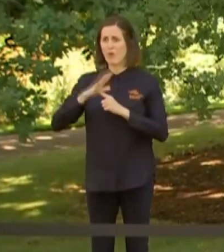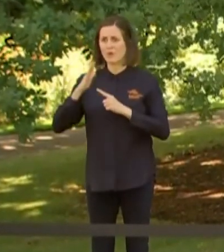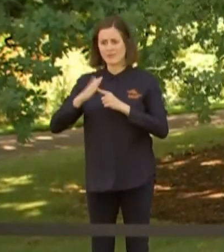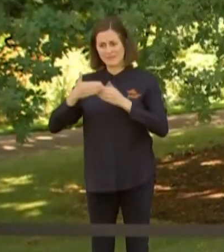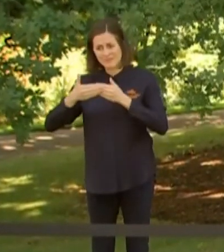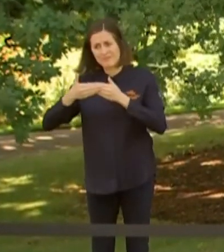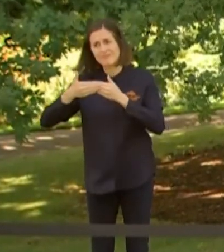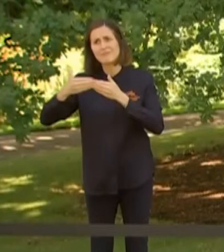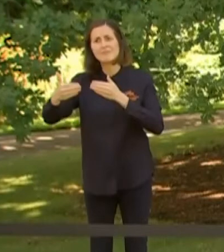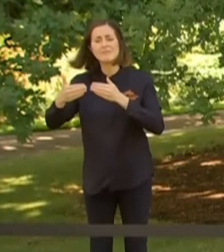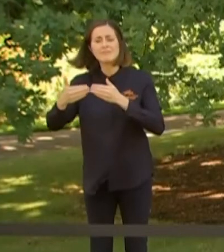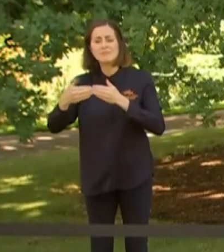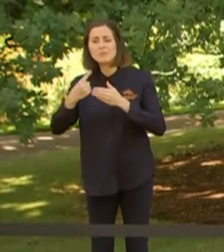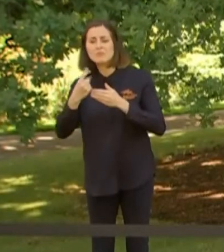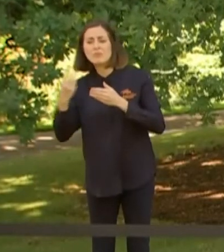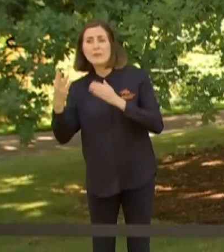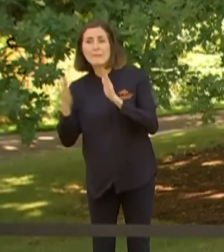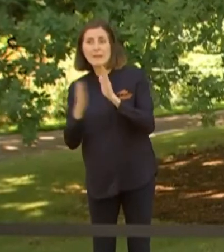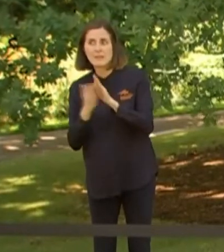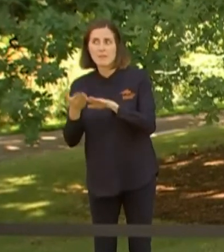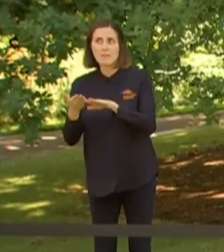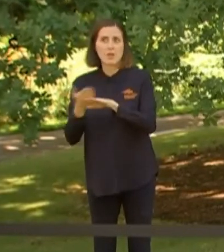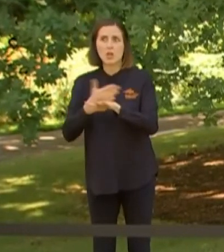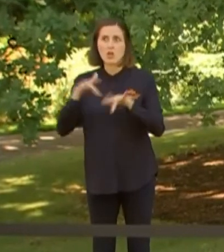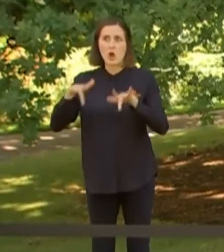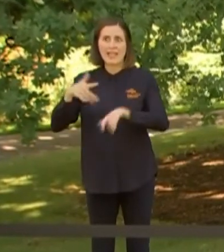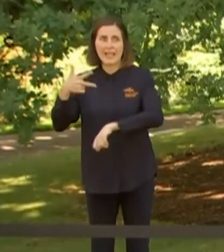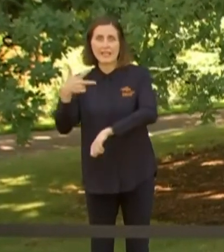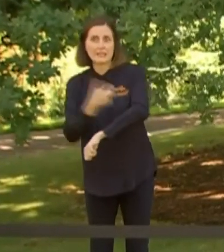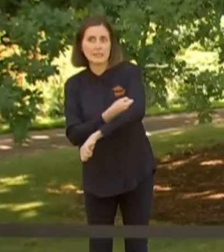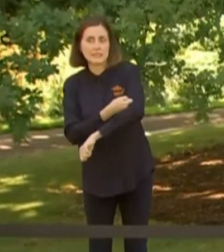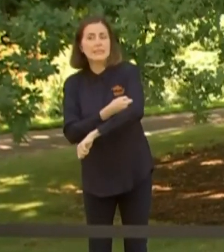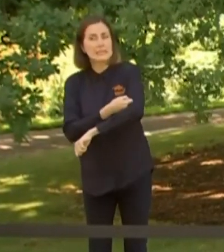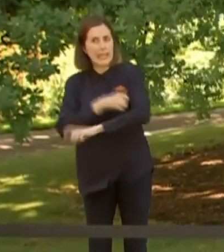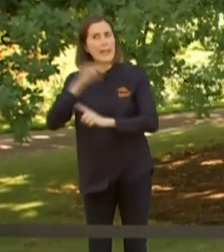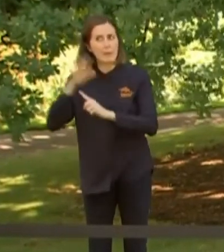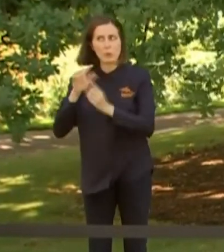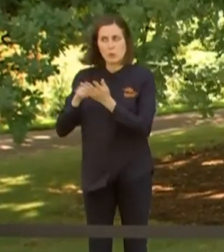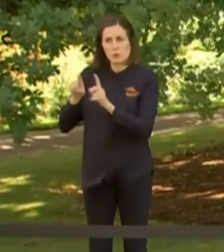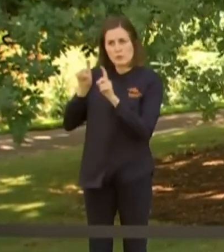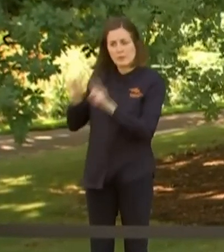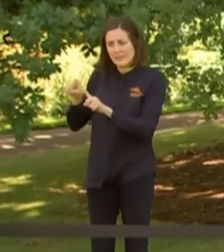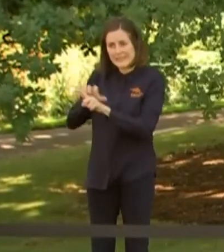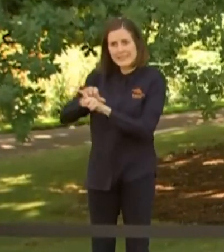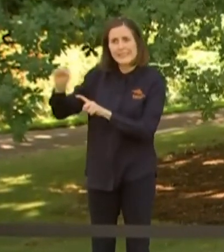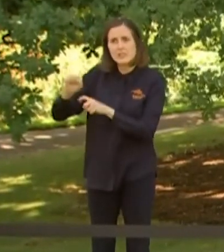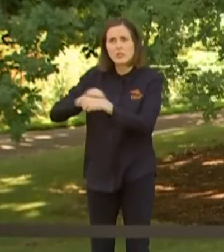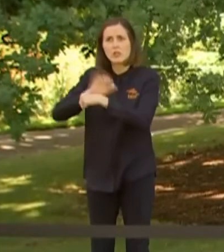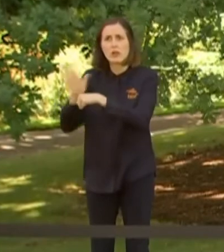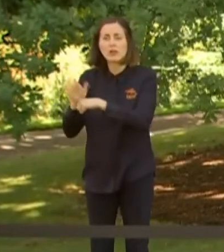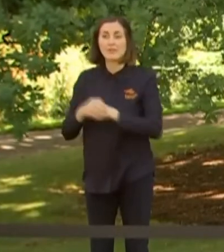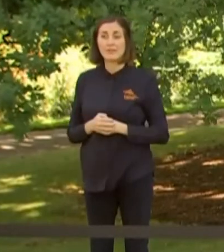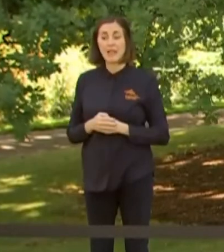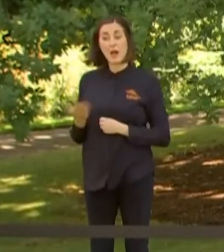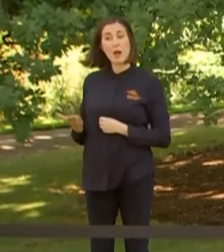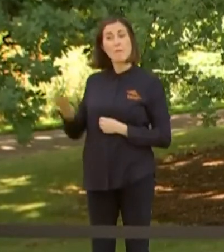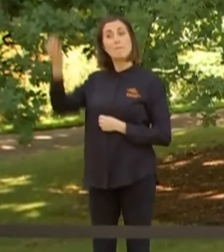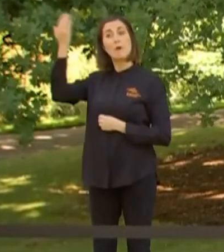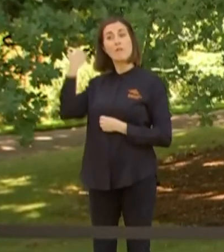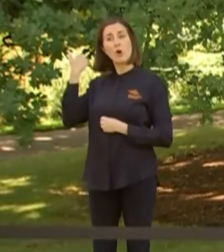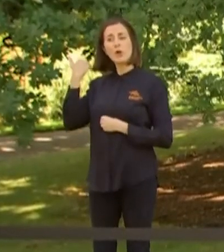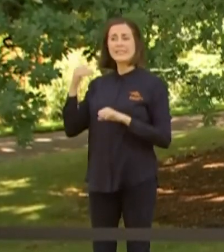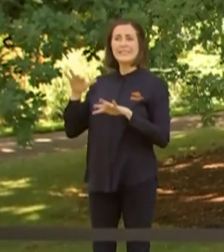months ahead of us before we get a vaccine. This is undoubtedly a much stronger, more robust hotel